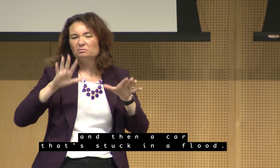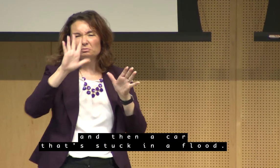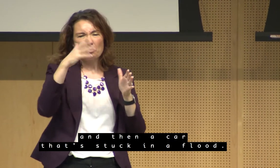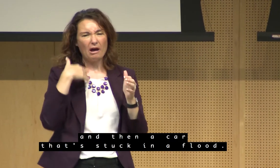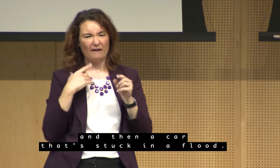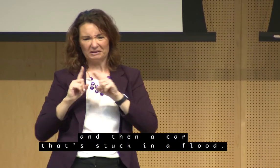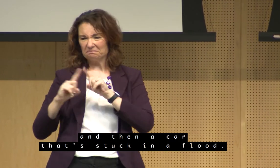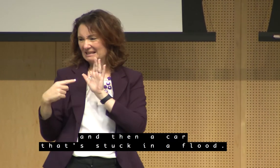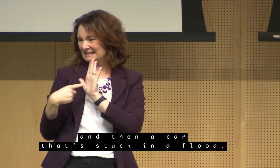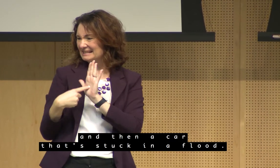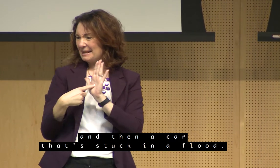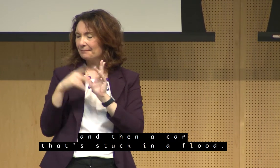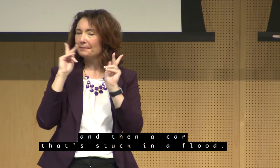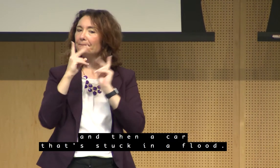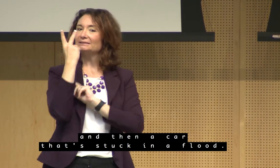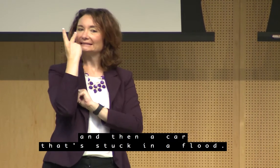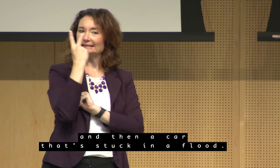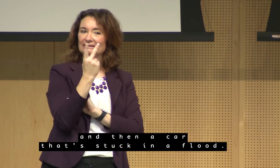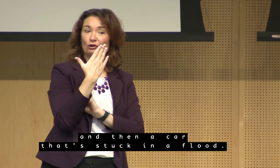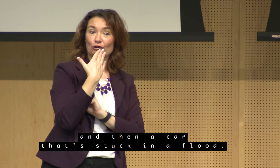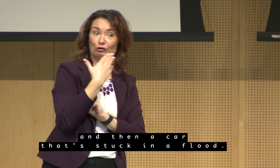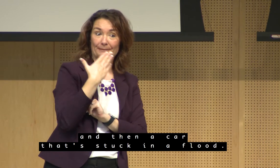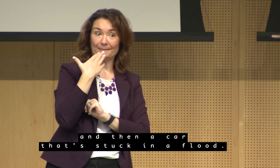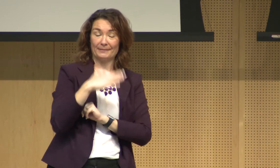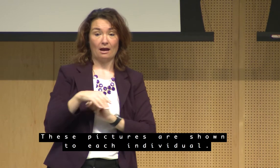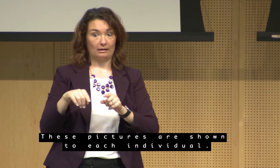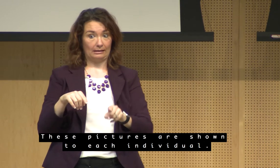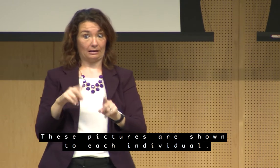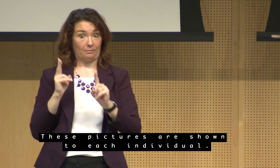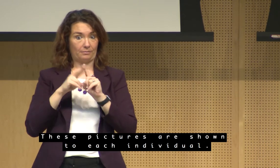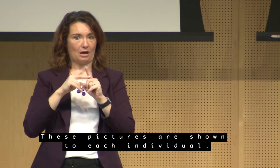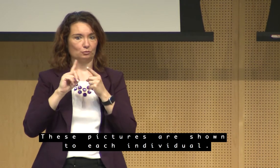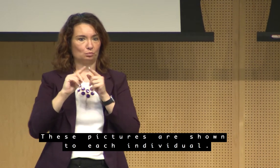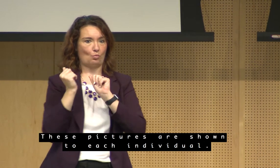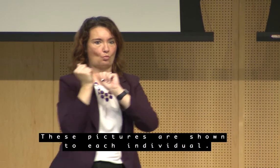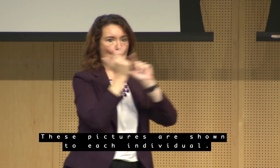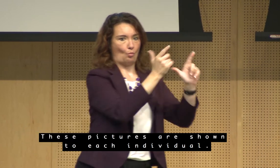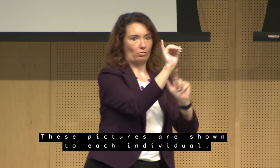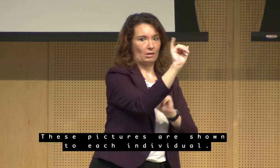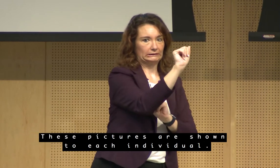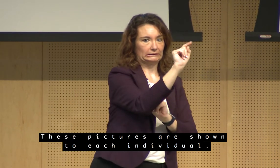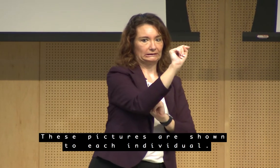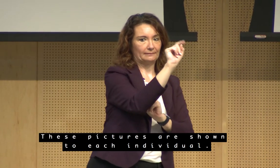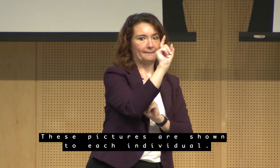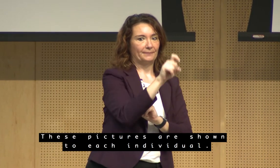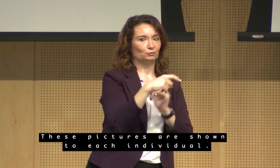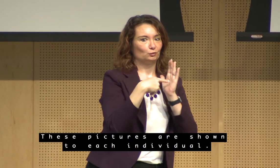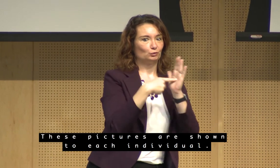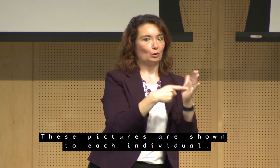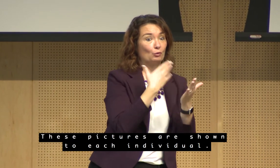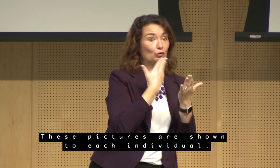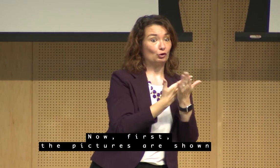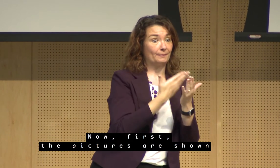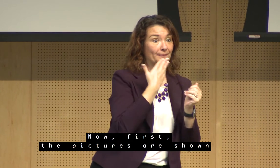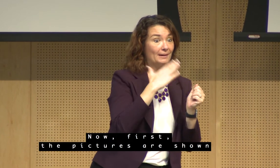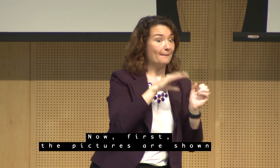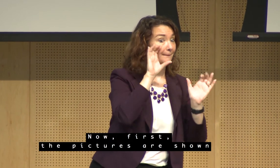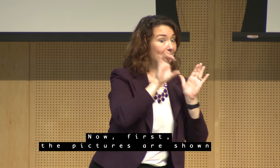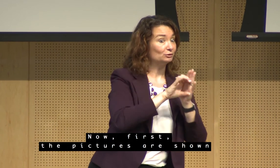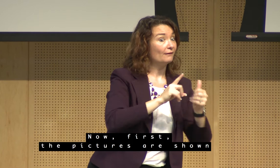that's stuck in a flood. These pictures are shown to each individual. Now, first,